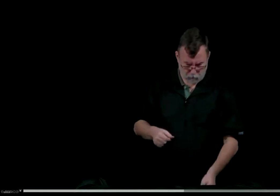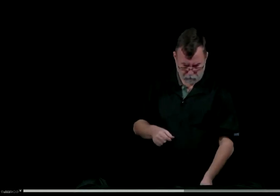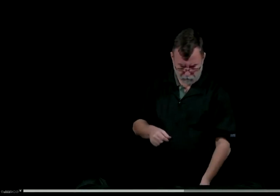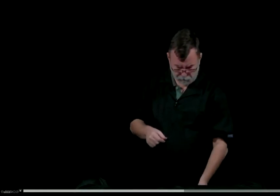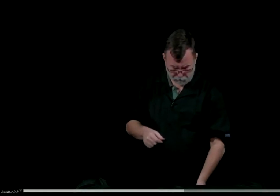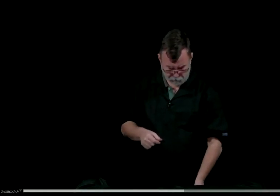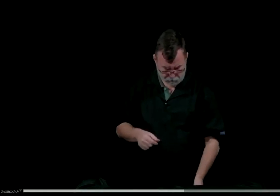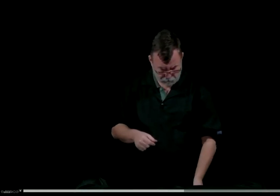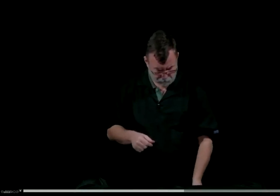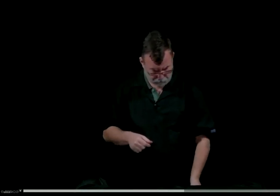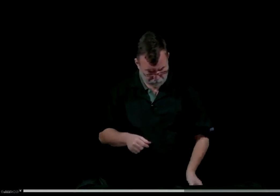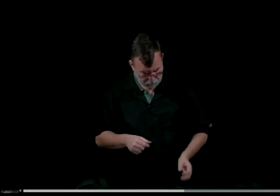Serve and help other people.